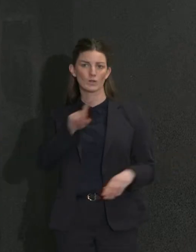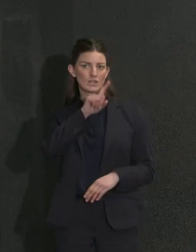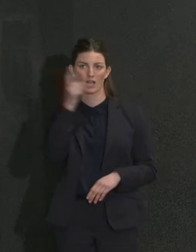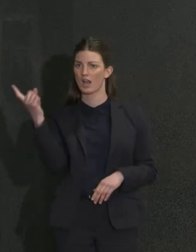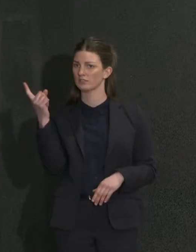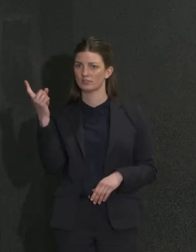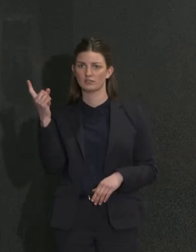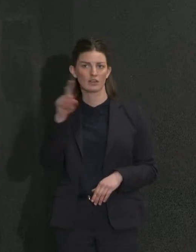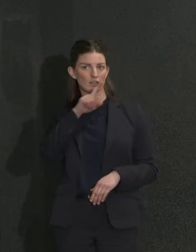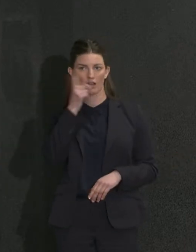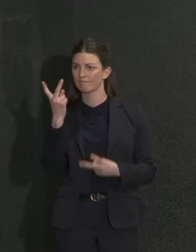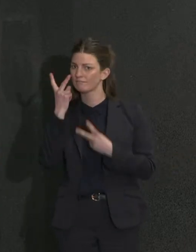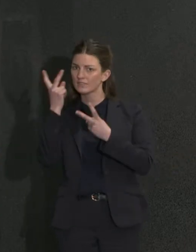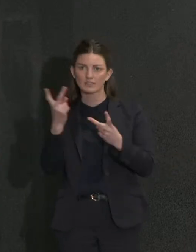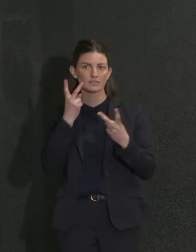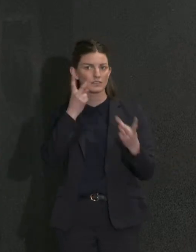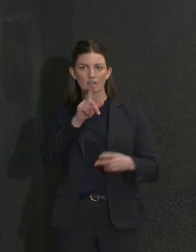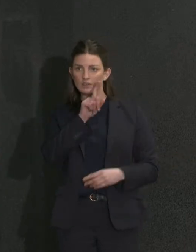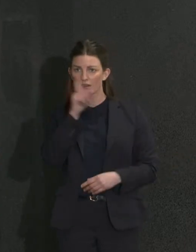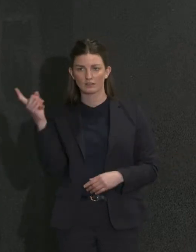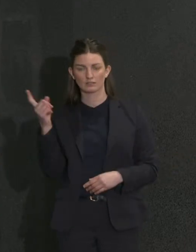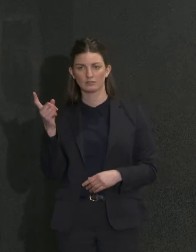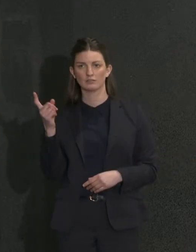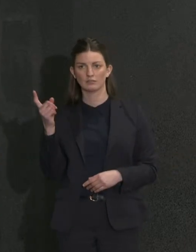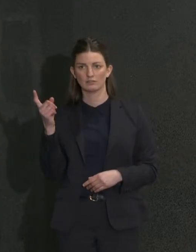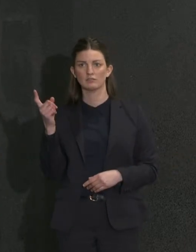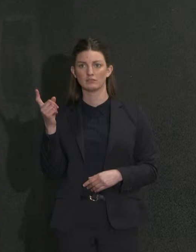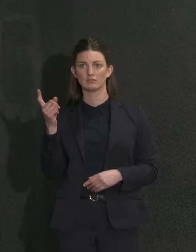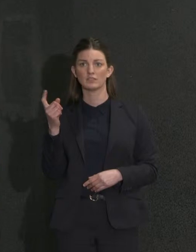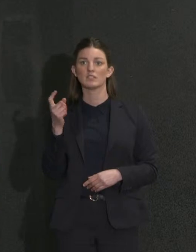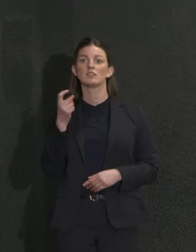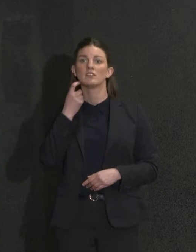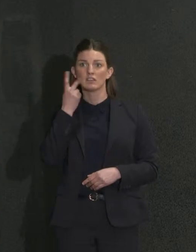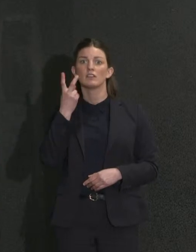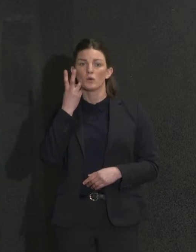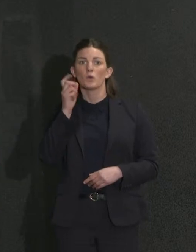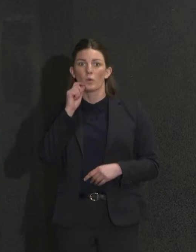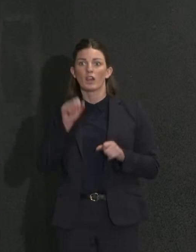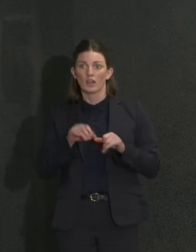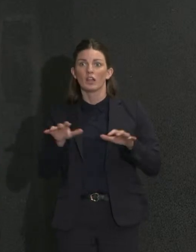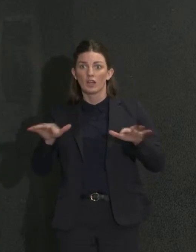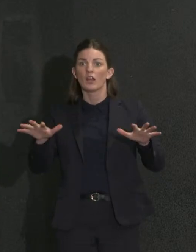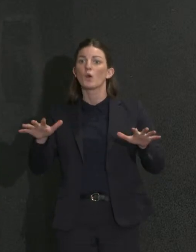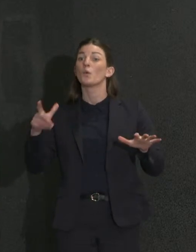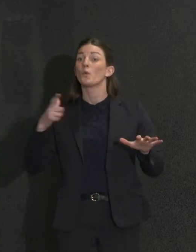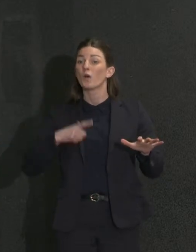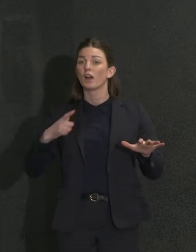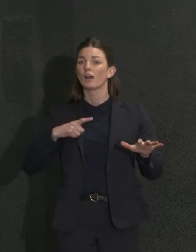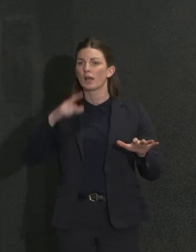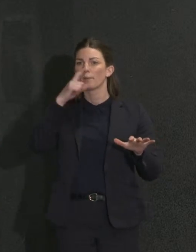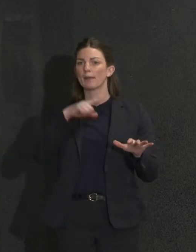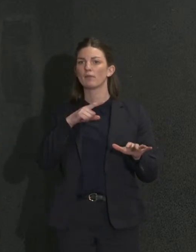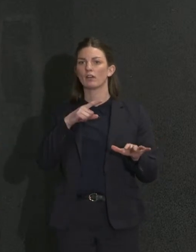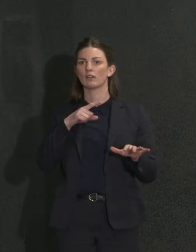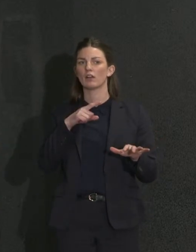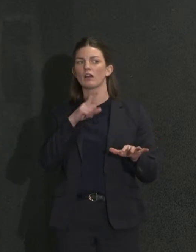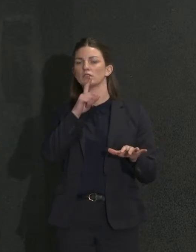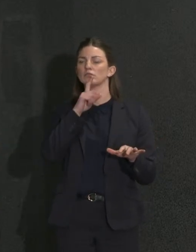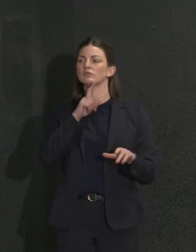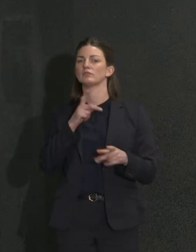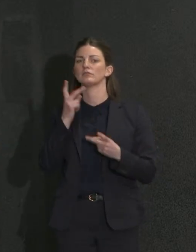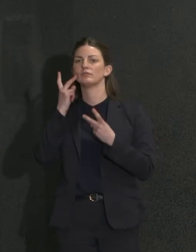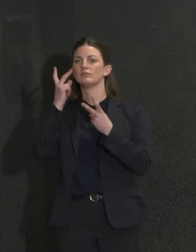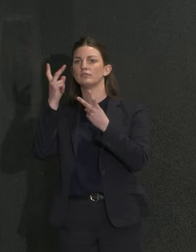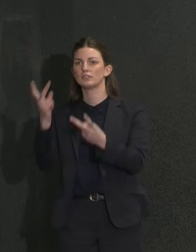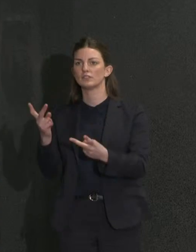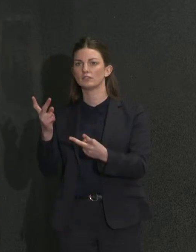these transmissions and others that we will find in the coming days will have been because people were visiting others and they ought not to